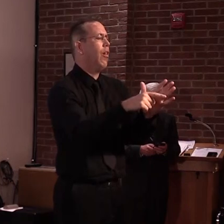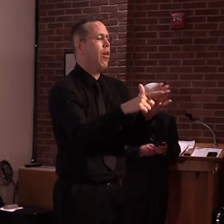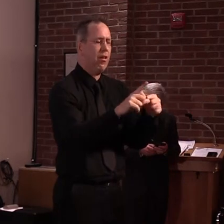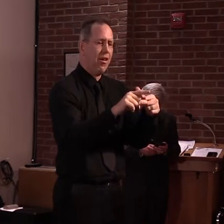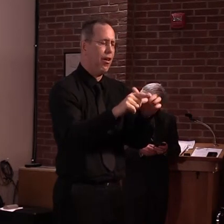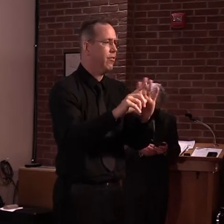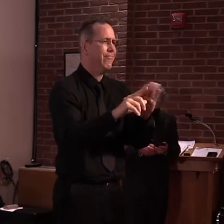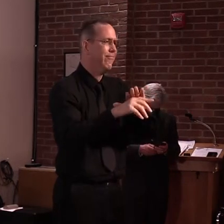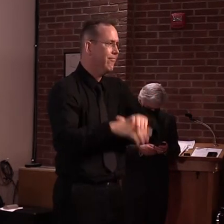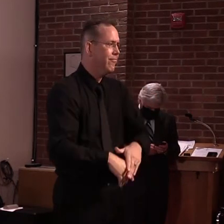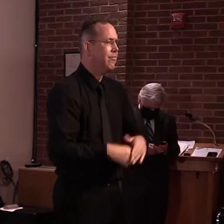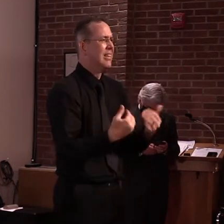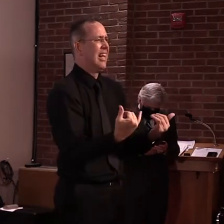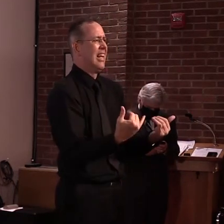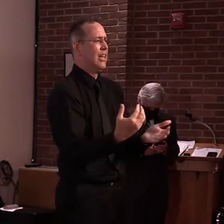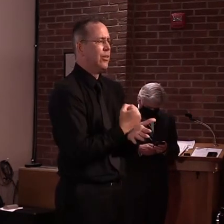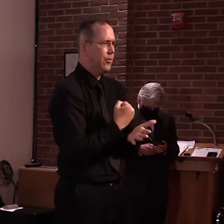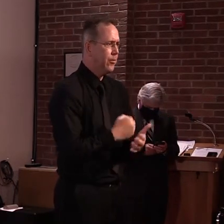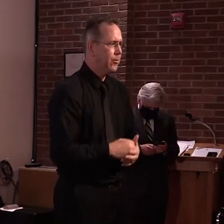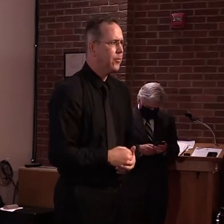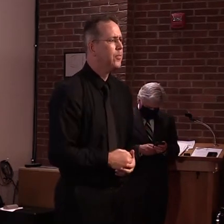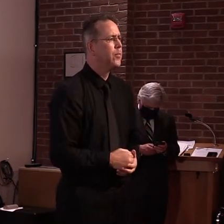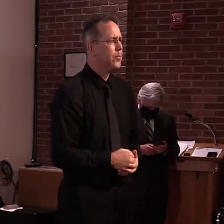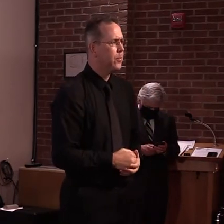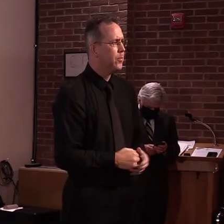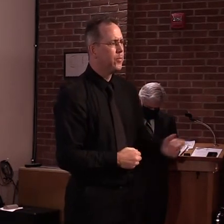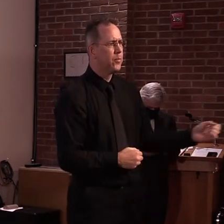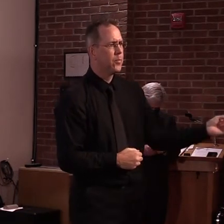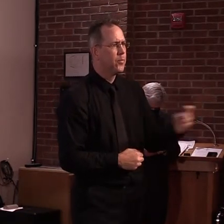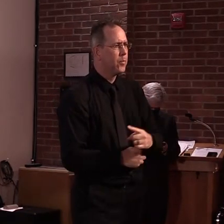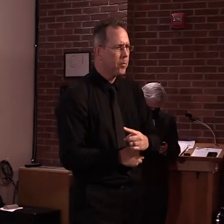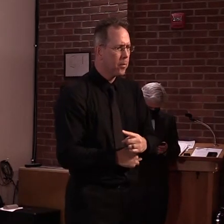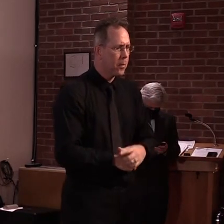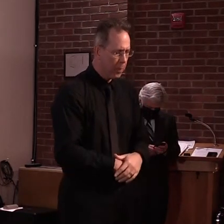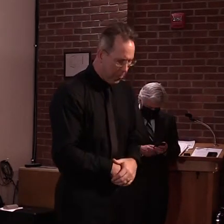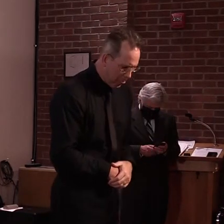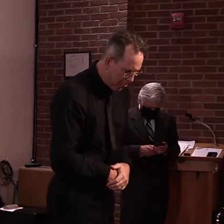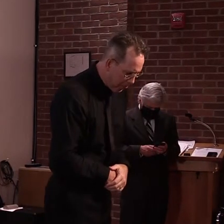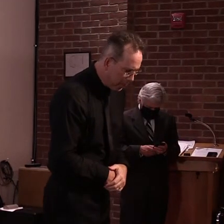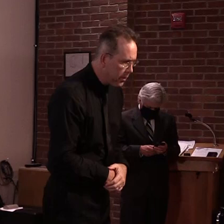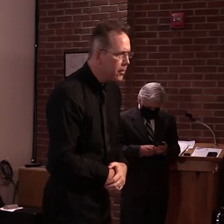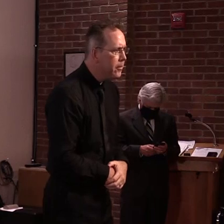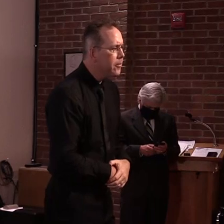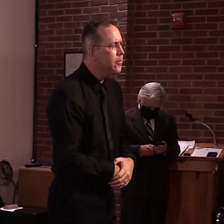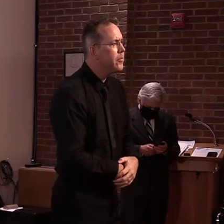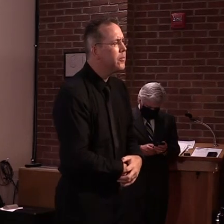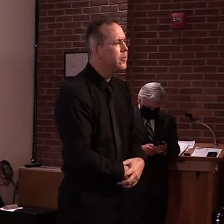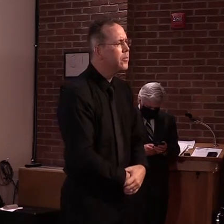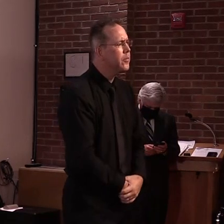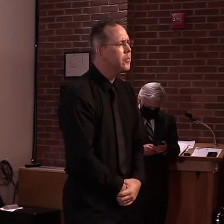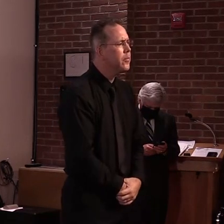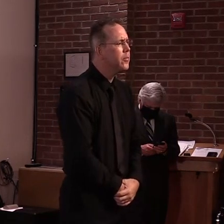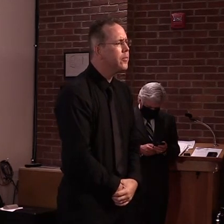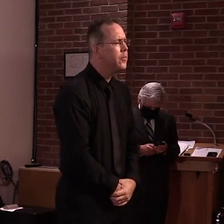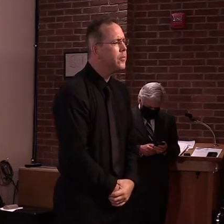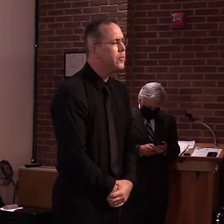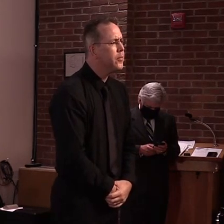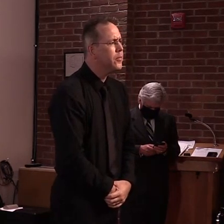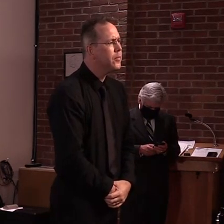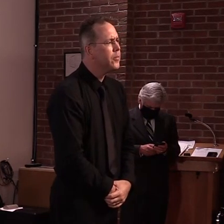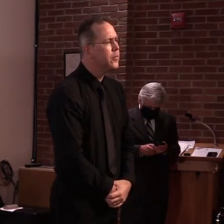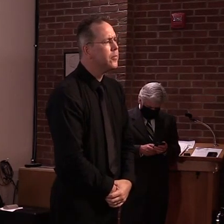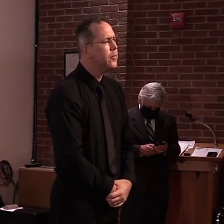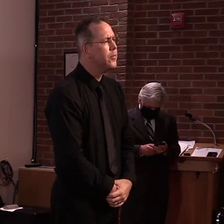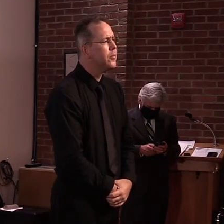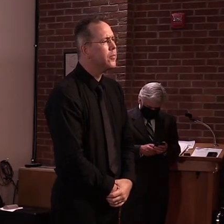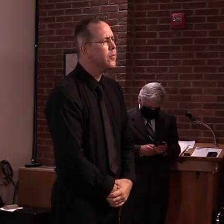Stuart? Question about the number of the cases that are rising in